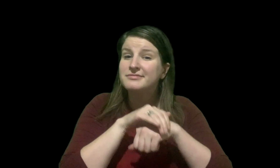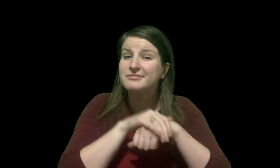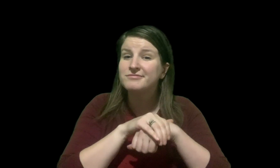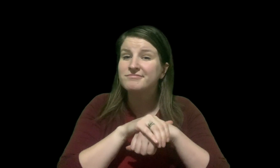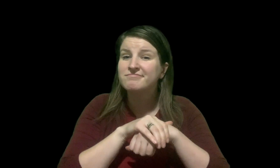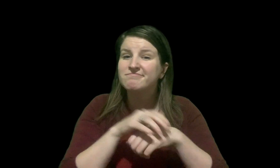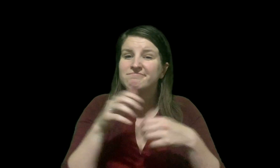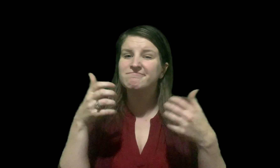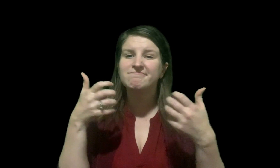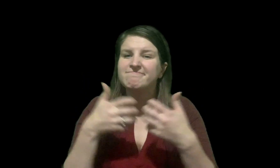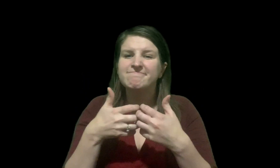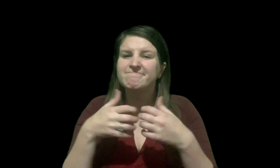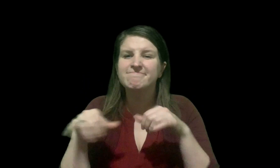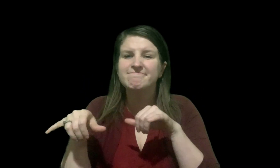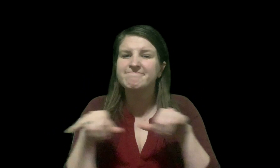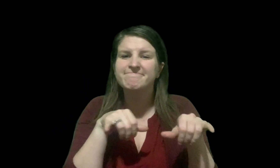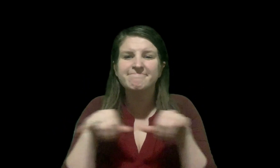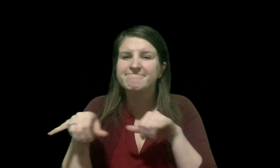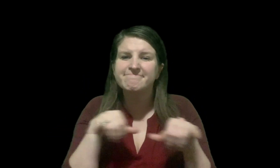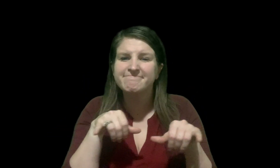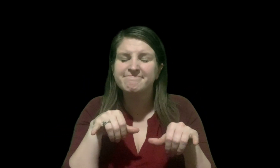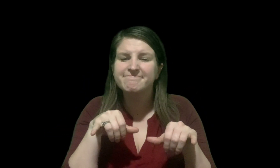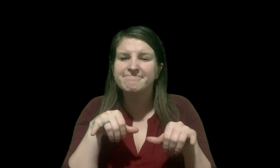Also, remember, ASL and English don't mix.